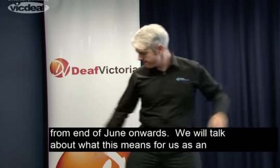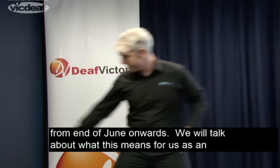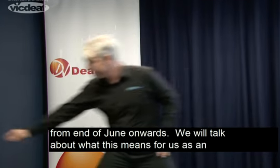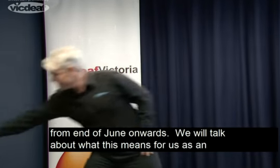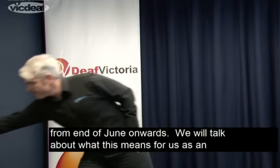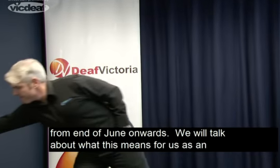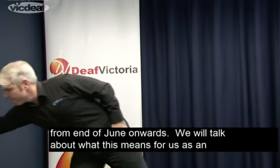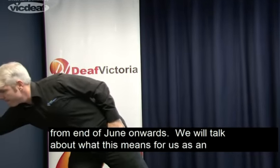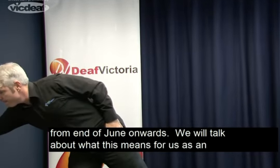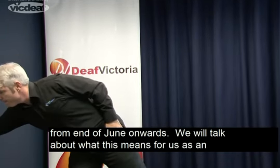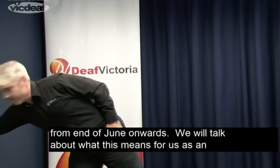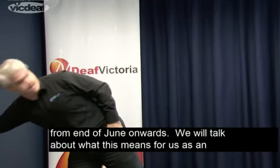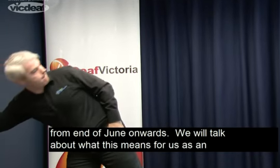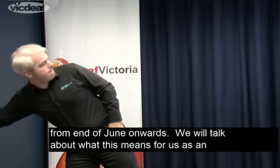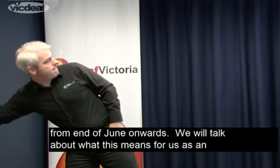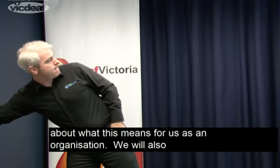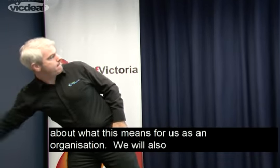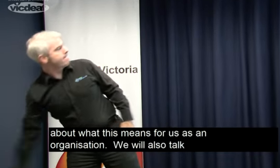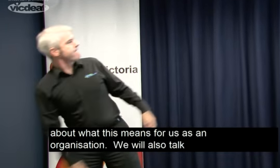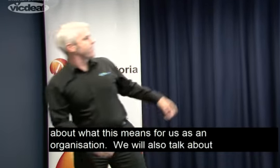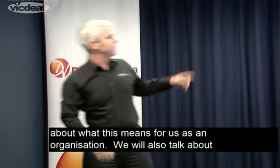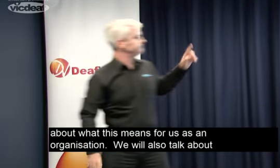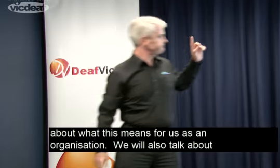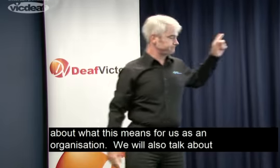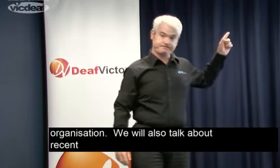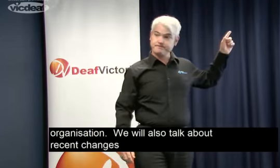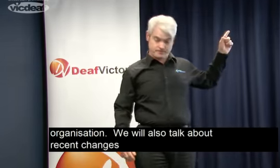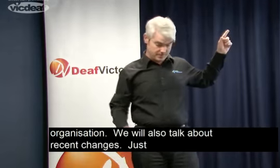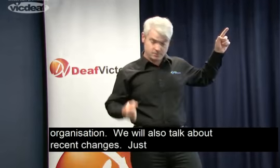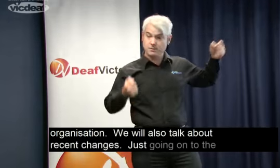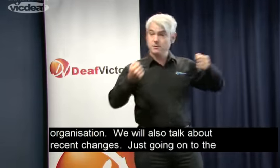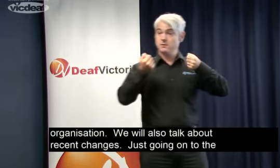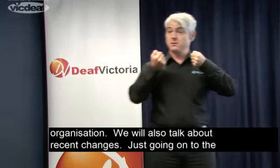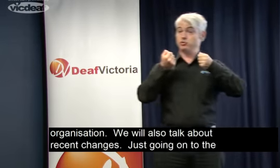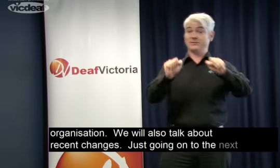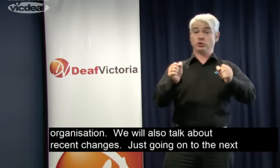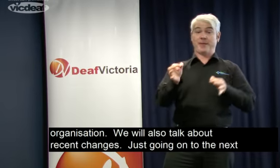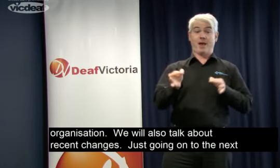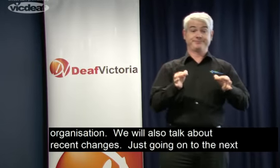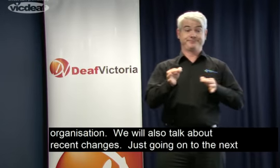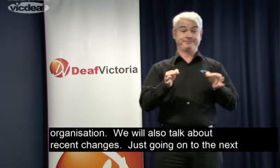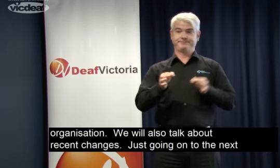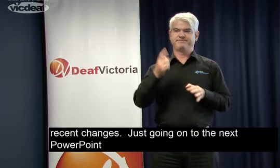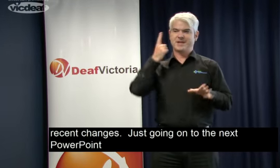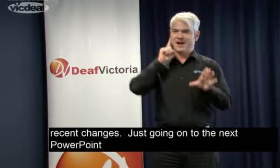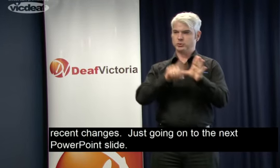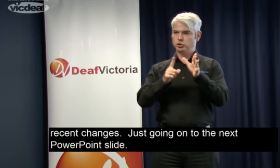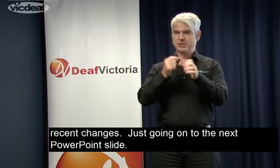If we could just go on to the next PowerPoint slide. So looking at the strategic